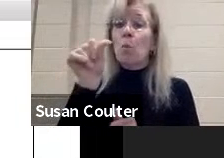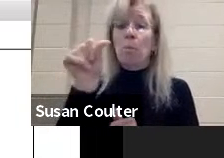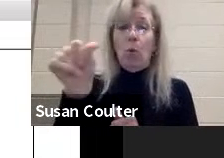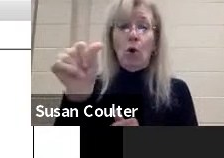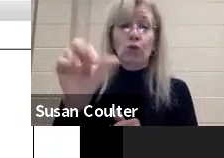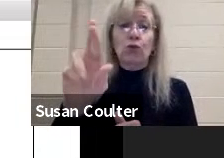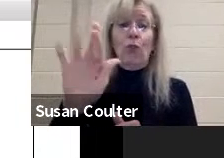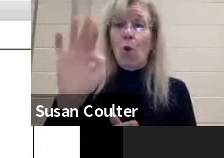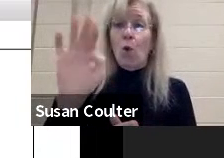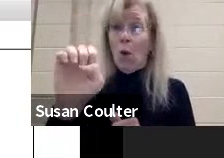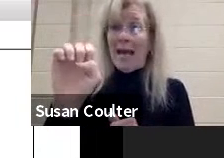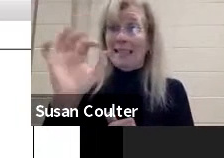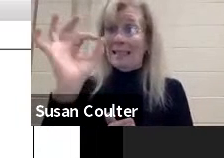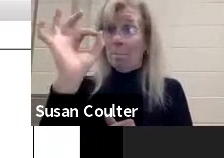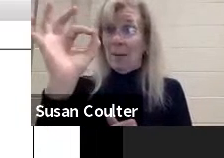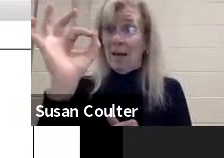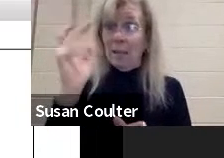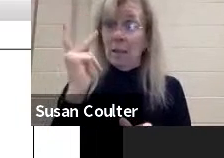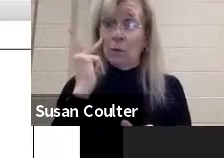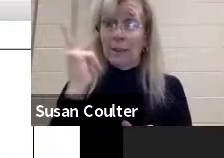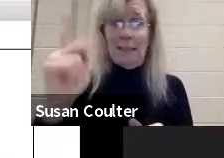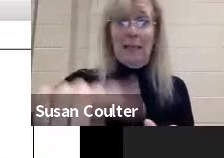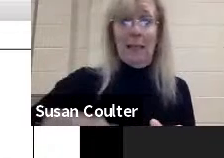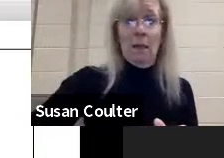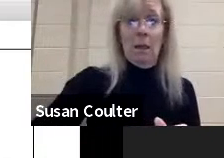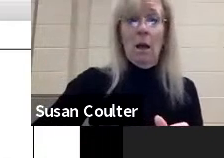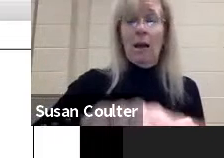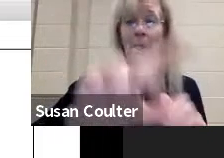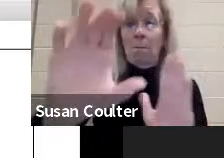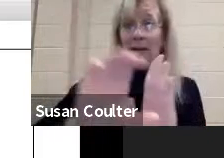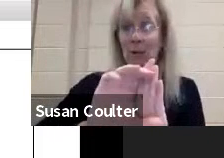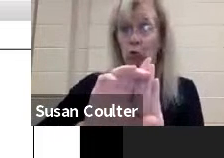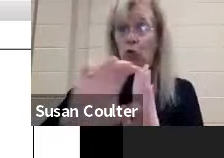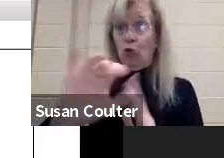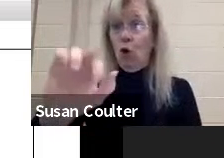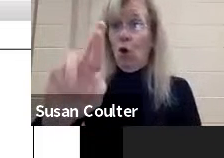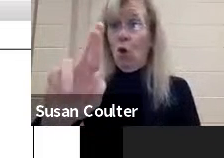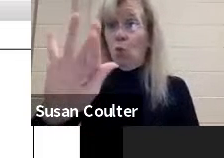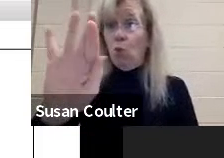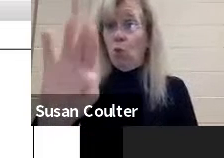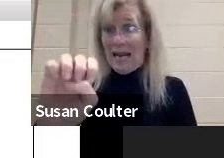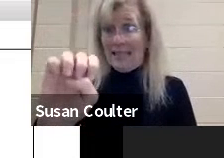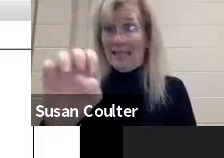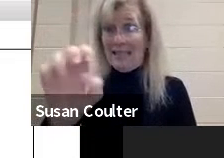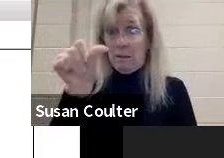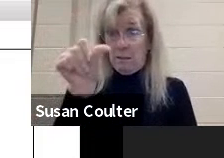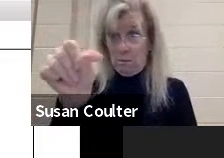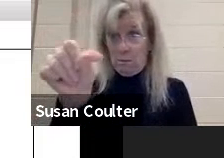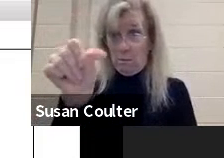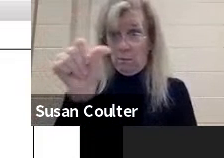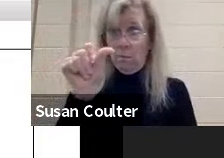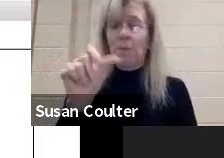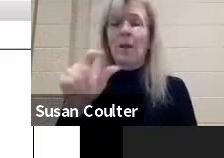If you push the rice button, see in the picture,